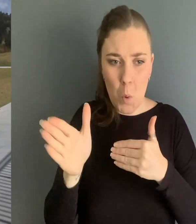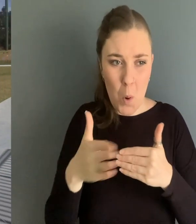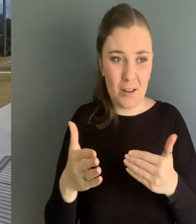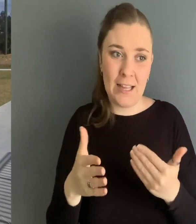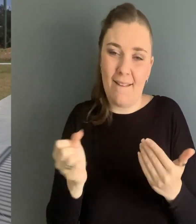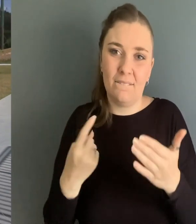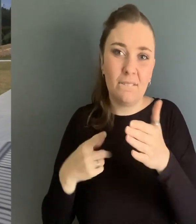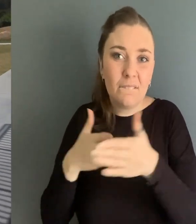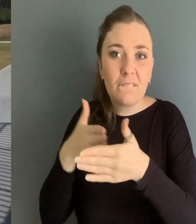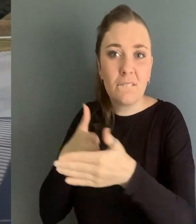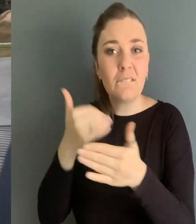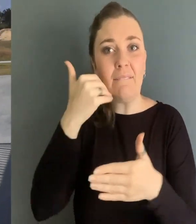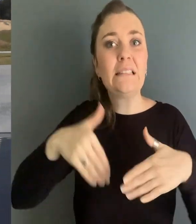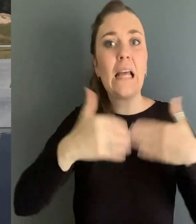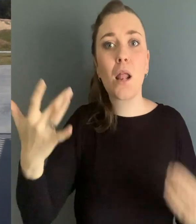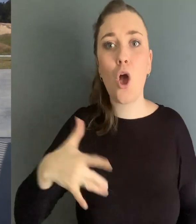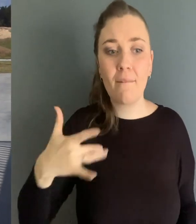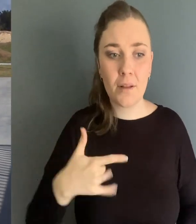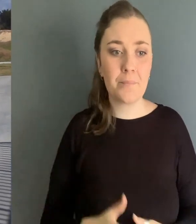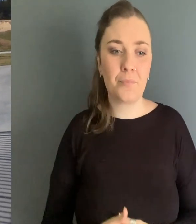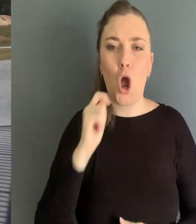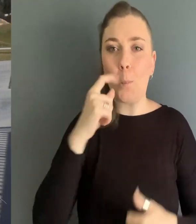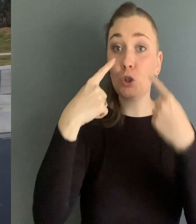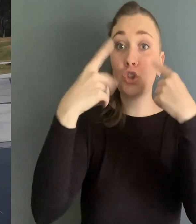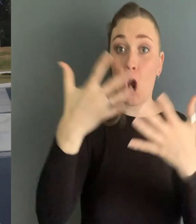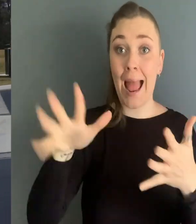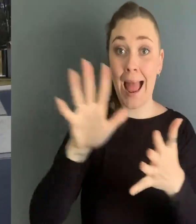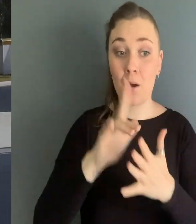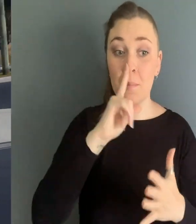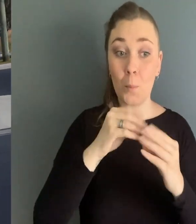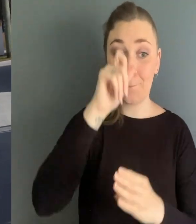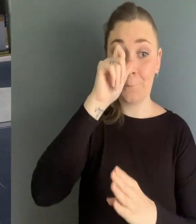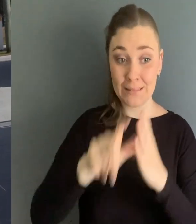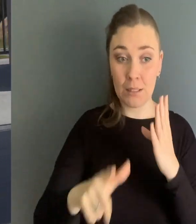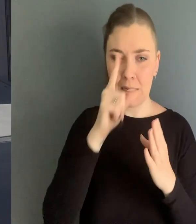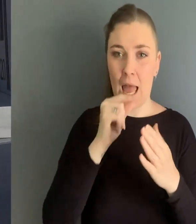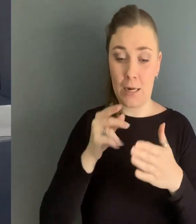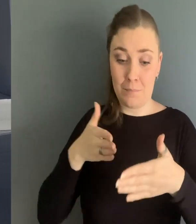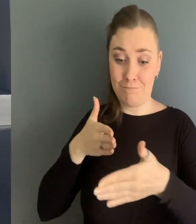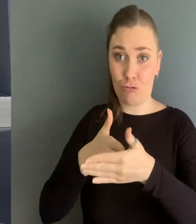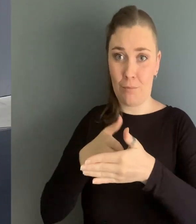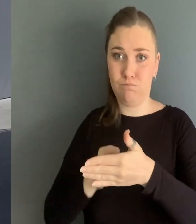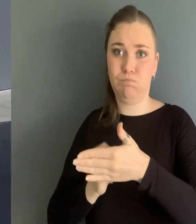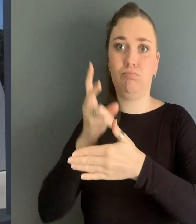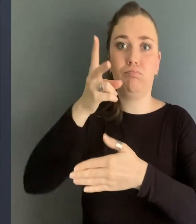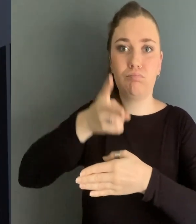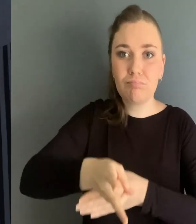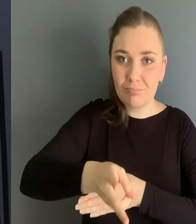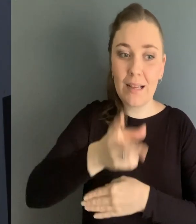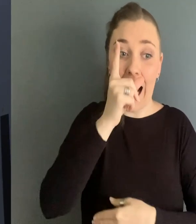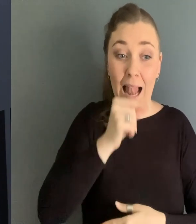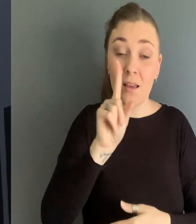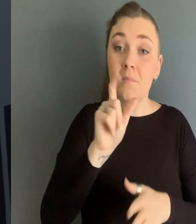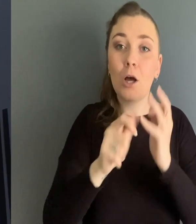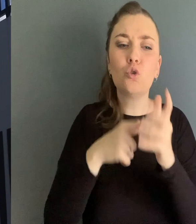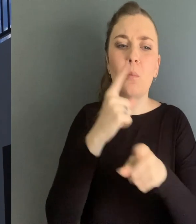i'm going to demonstrate how people with a disability can overcome barriers in the physical environment but also